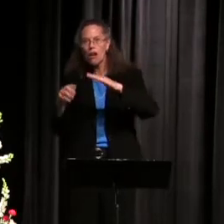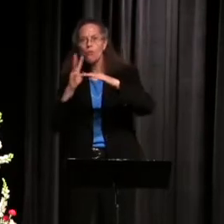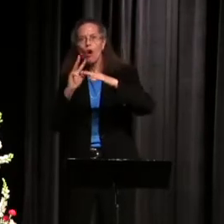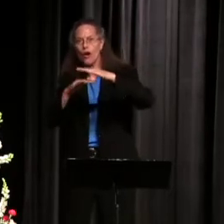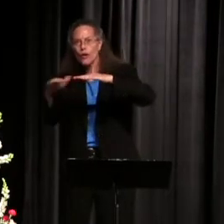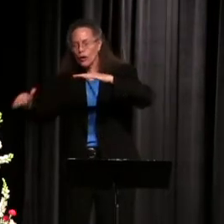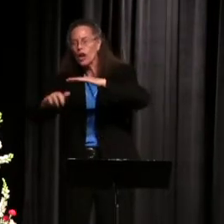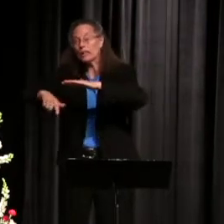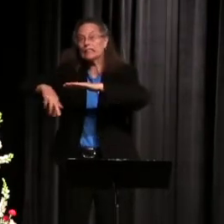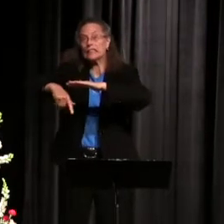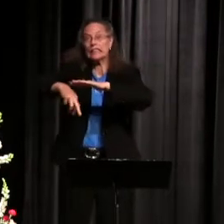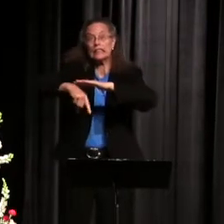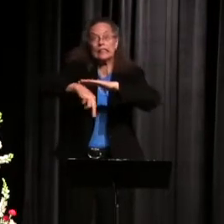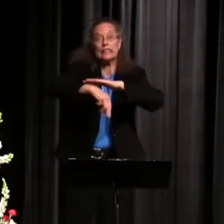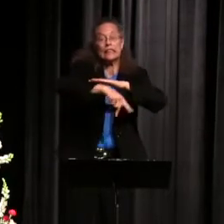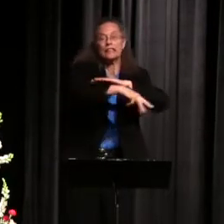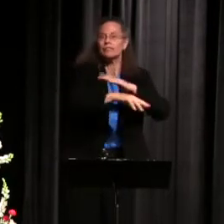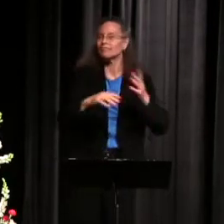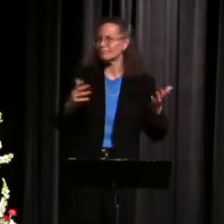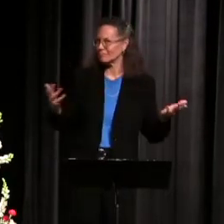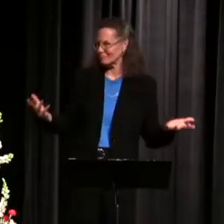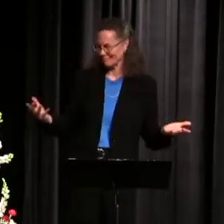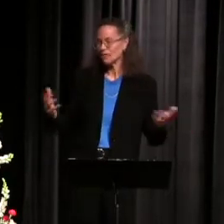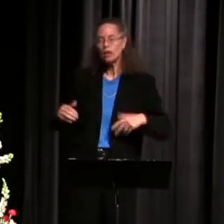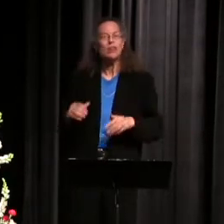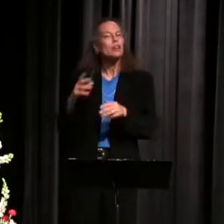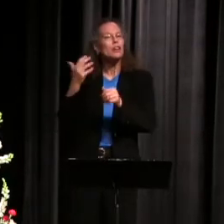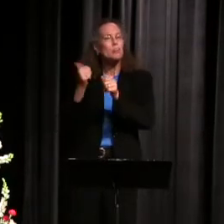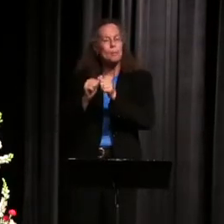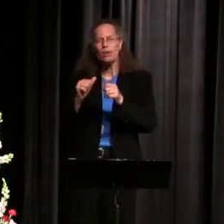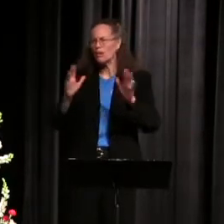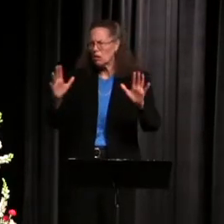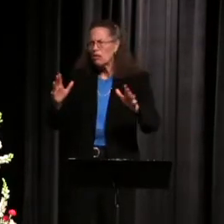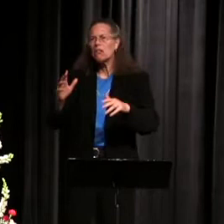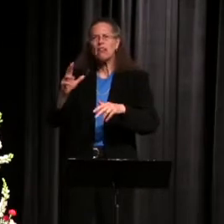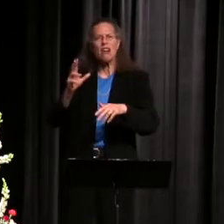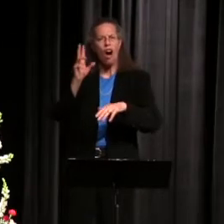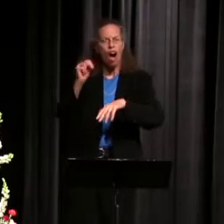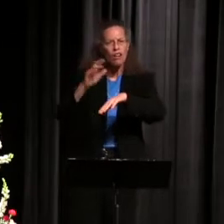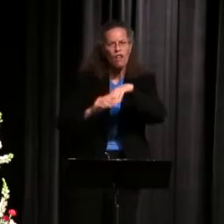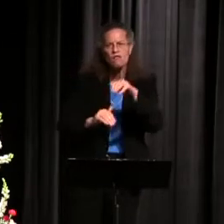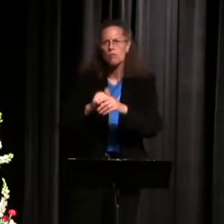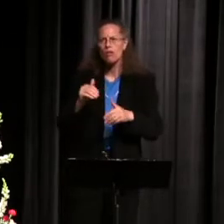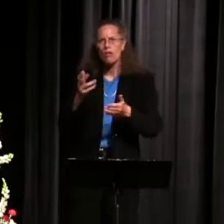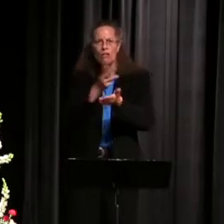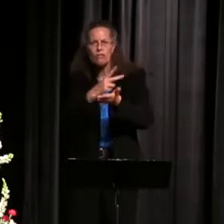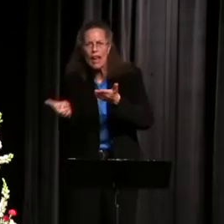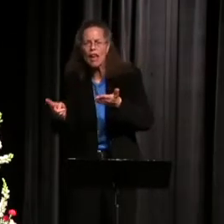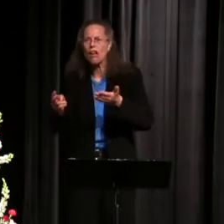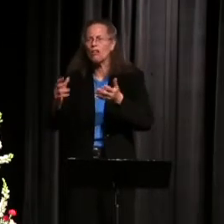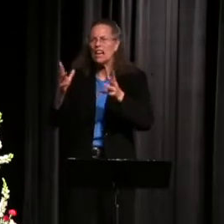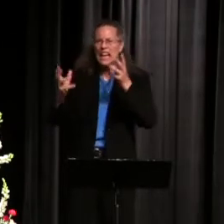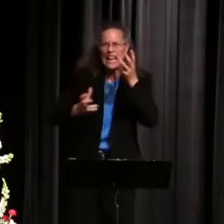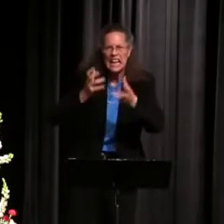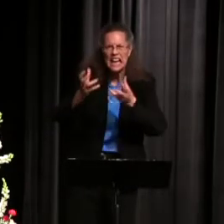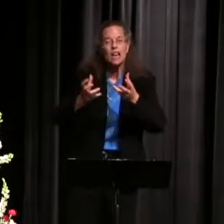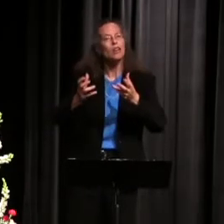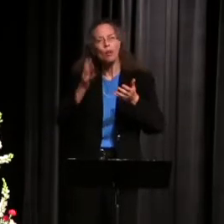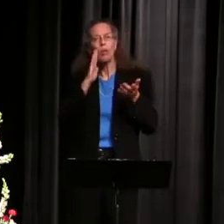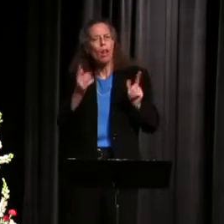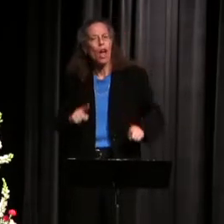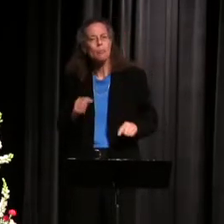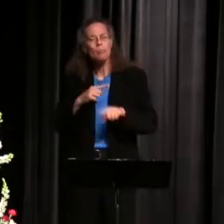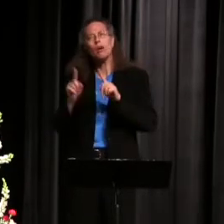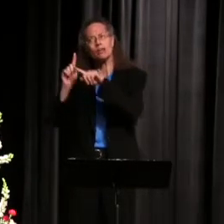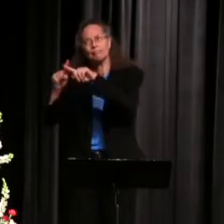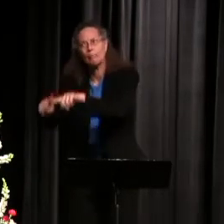But don't be afraid to be uncomfortable. Don't be afraid to fail. Don't be afraid to lean on each other. If there's anything this pandemic